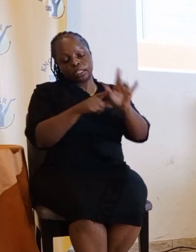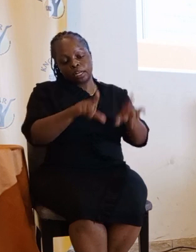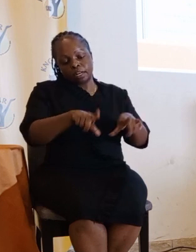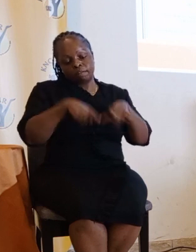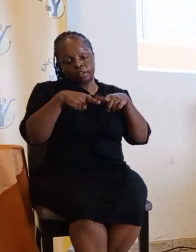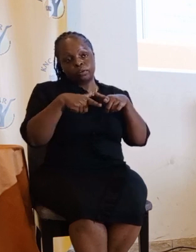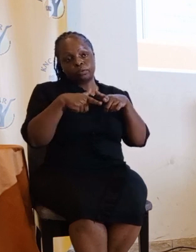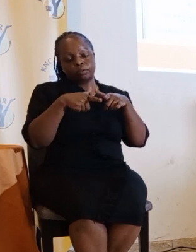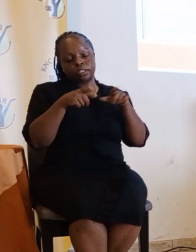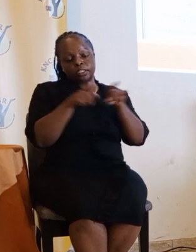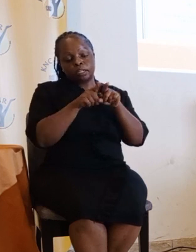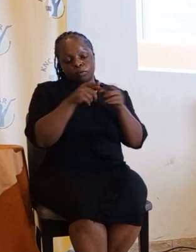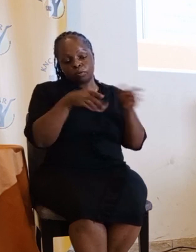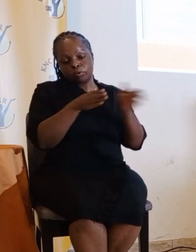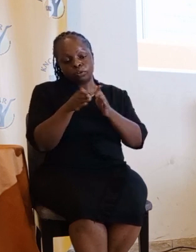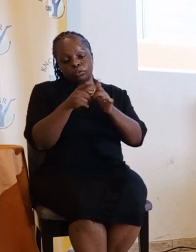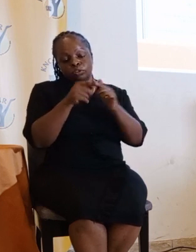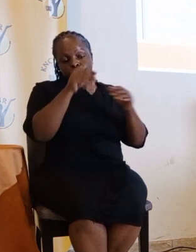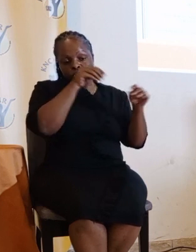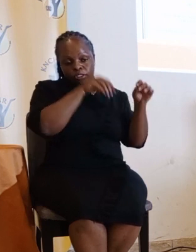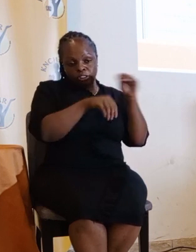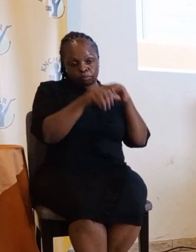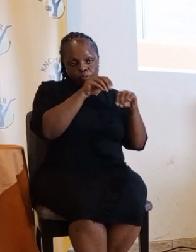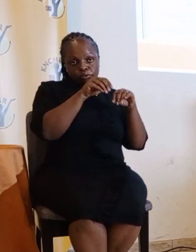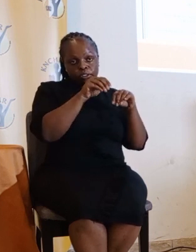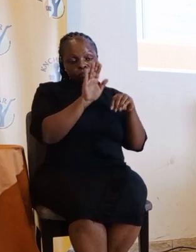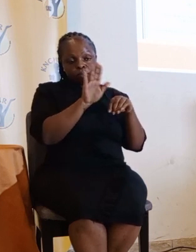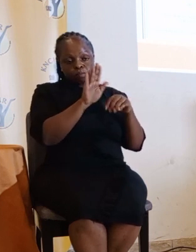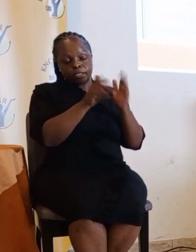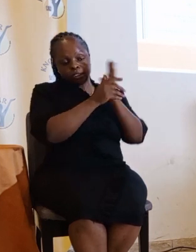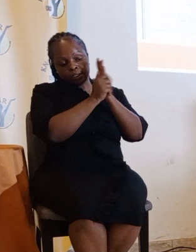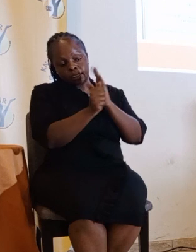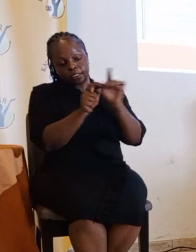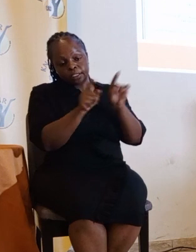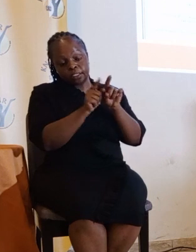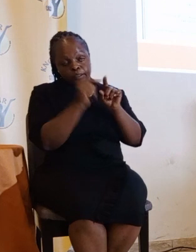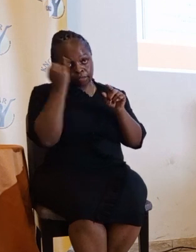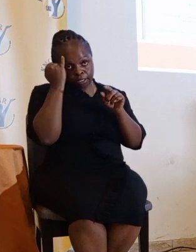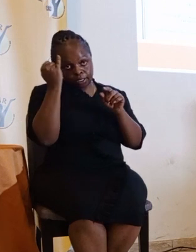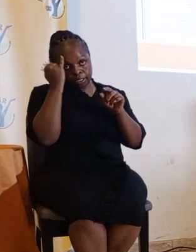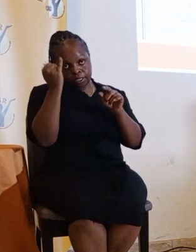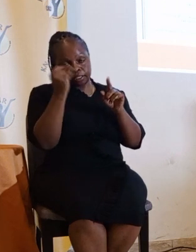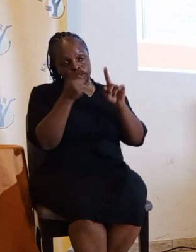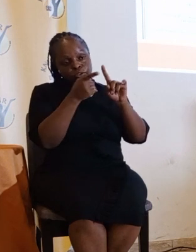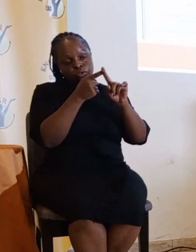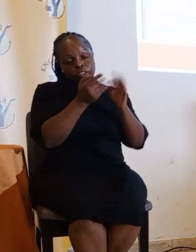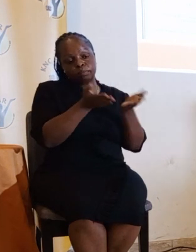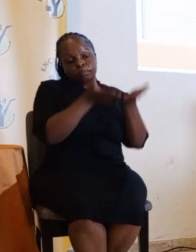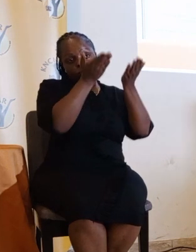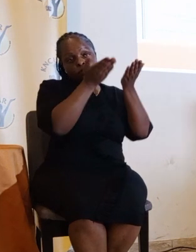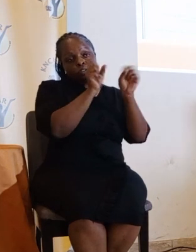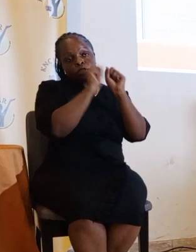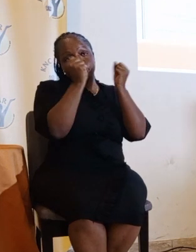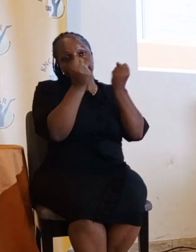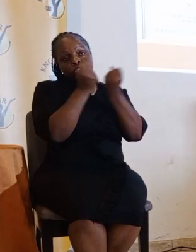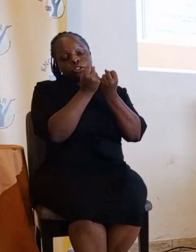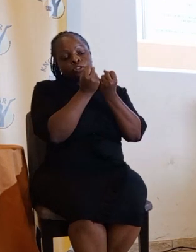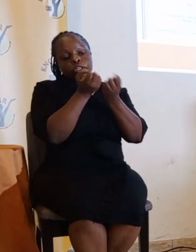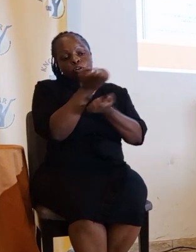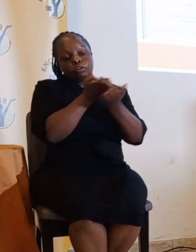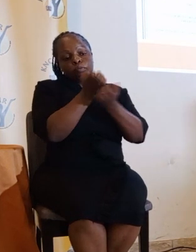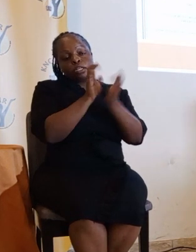an opportunity to contribute to their skills and innovation to spur the socio-economic